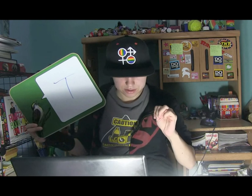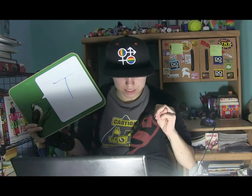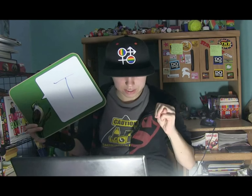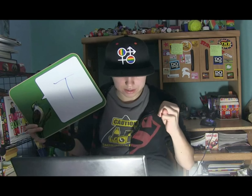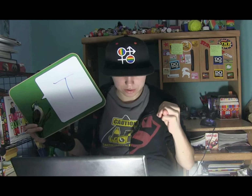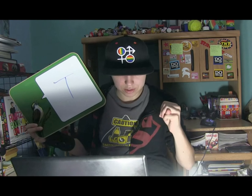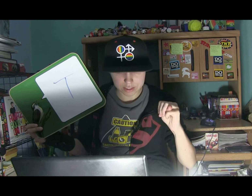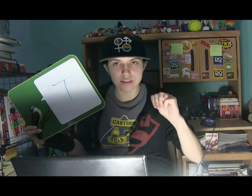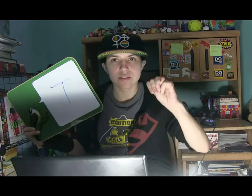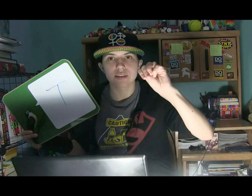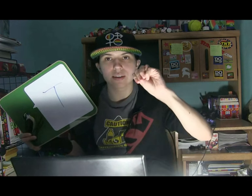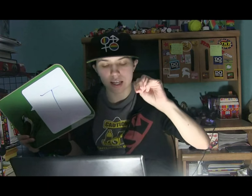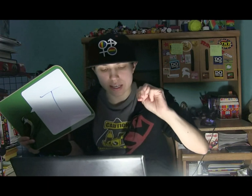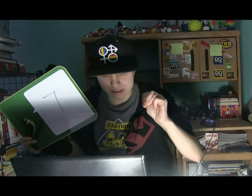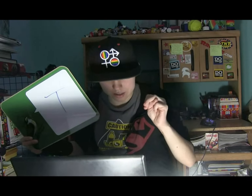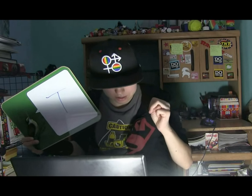T literally looks like